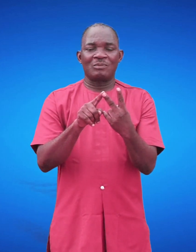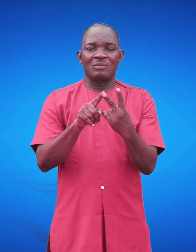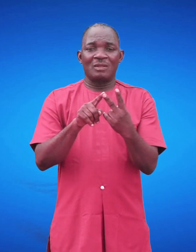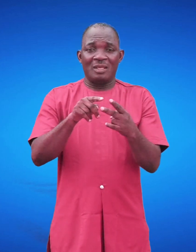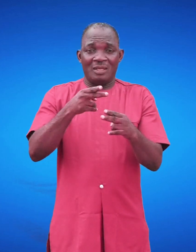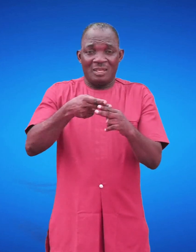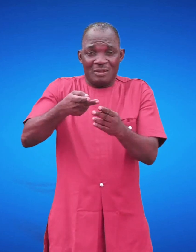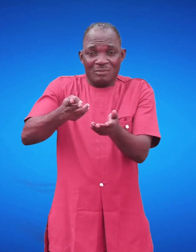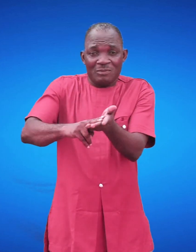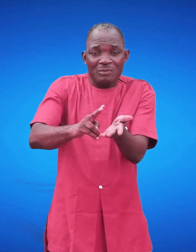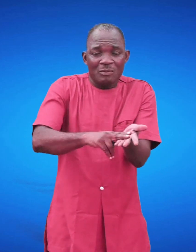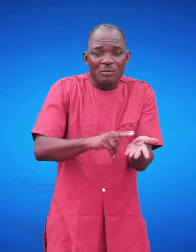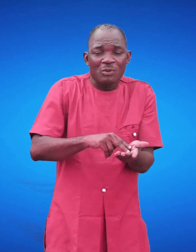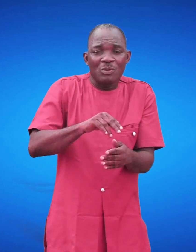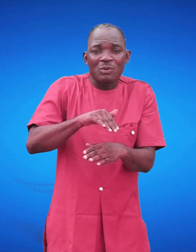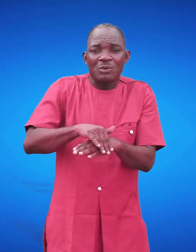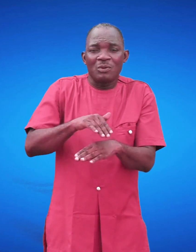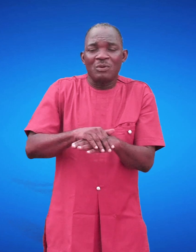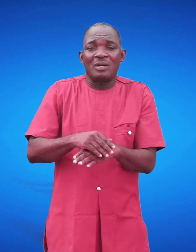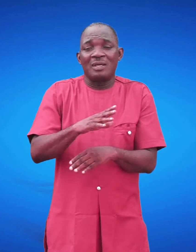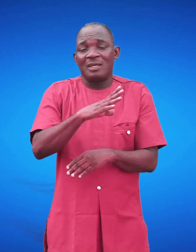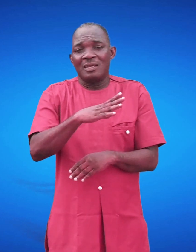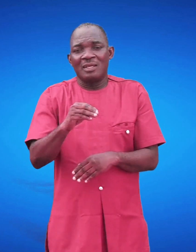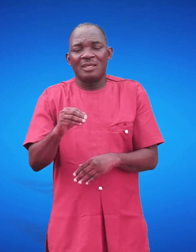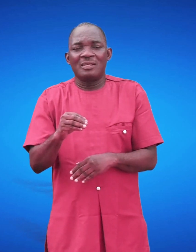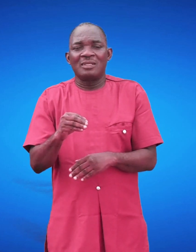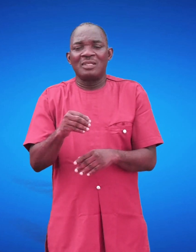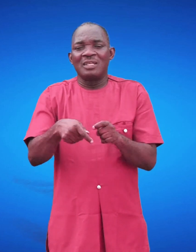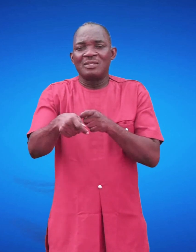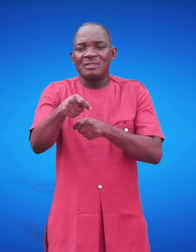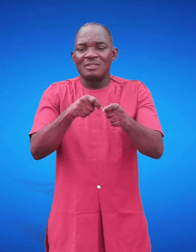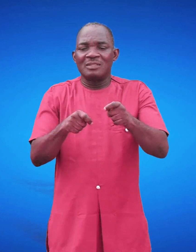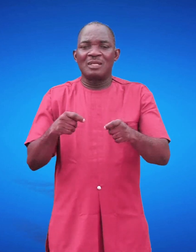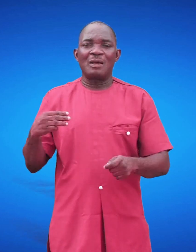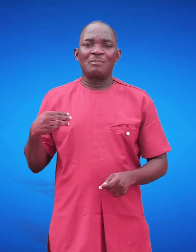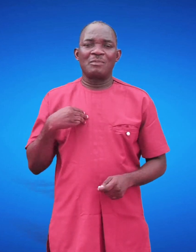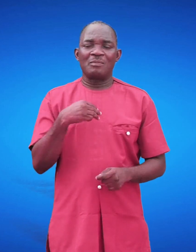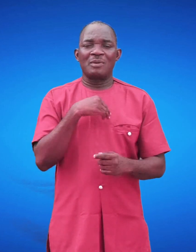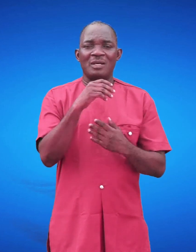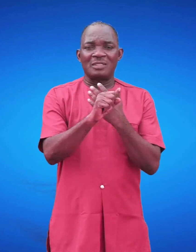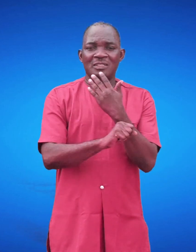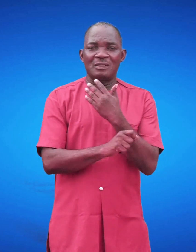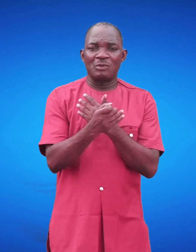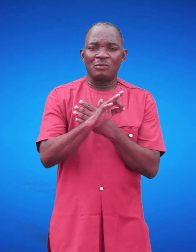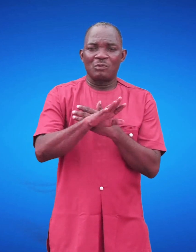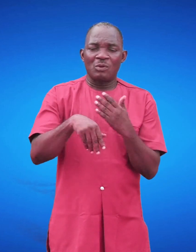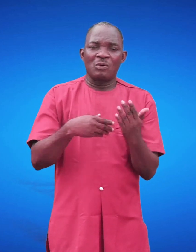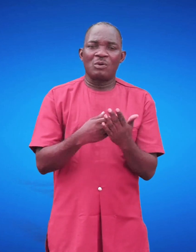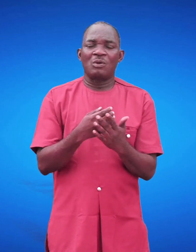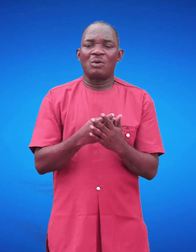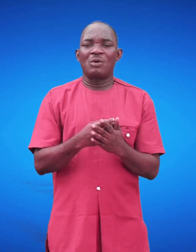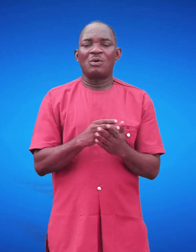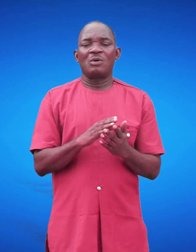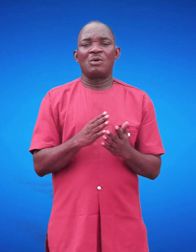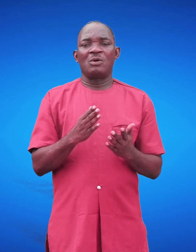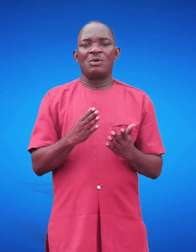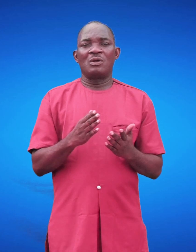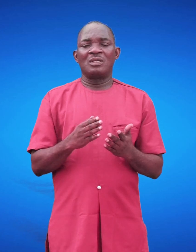Enrolling on and renewing membership of all complementary